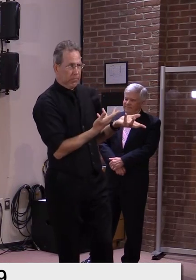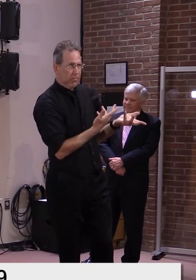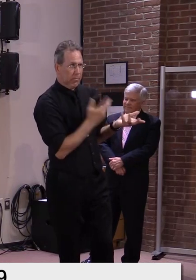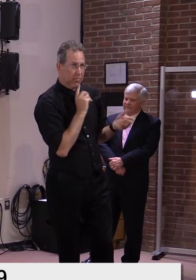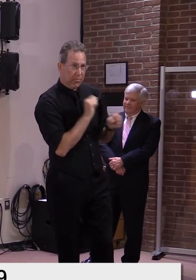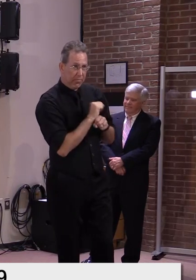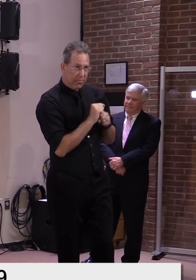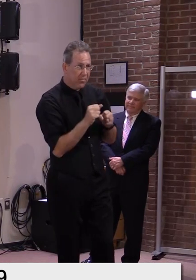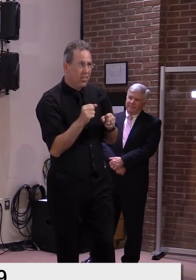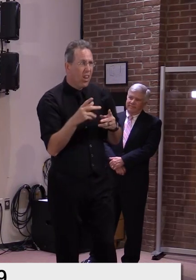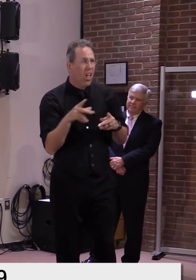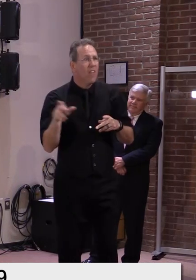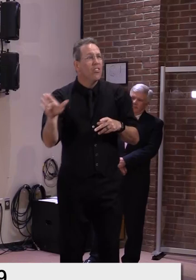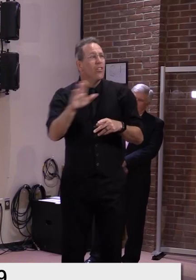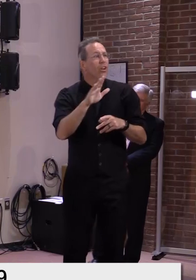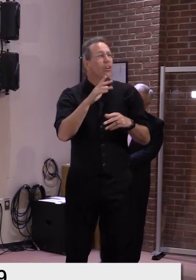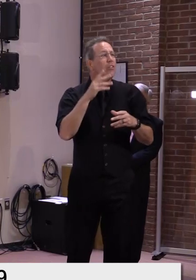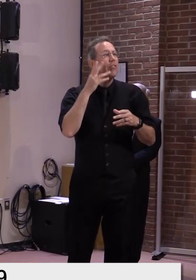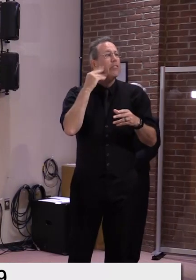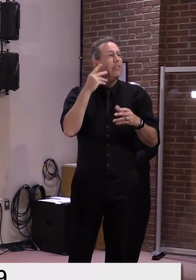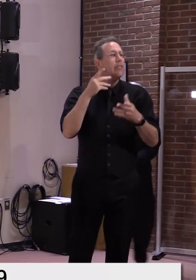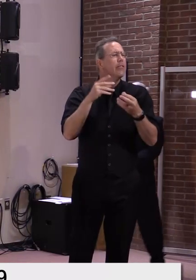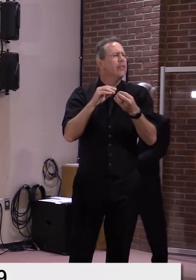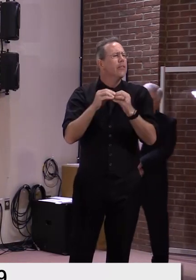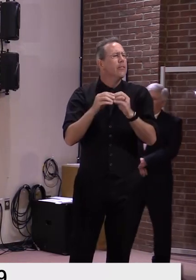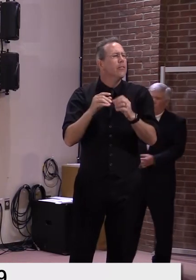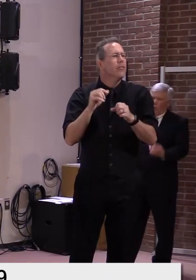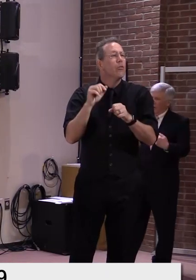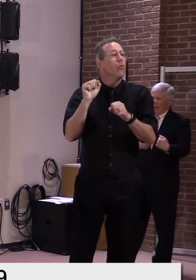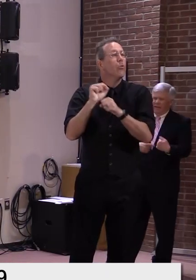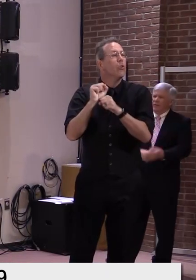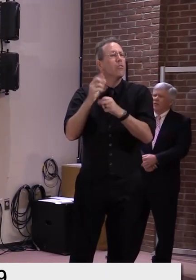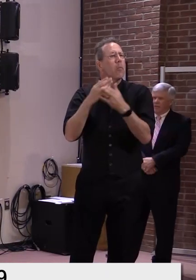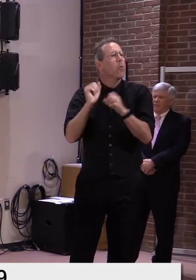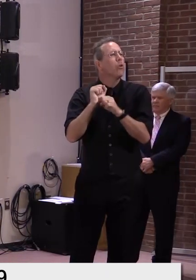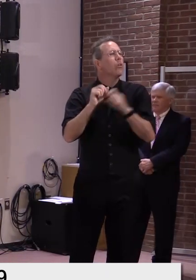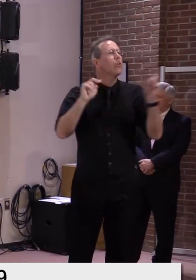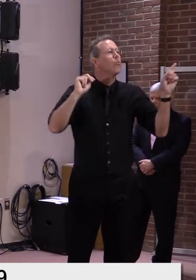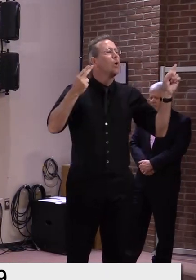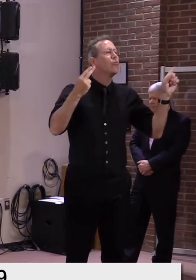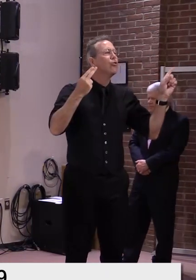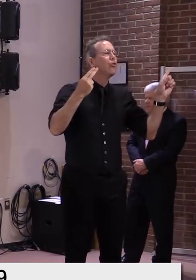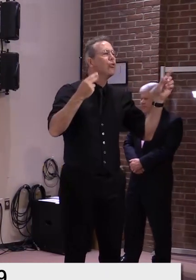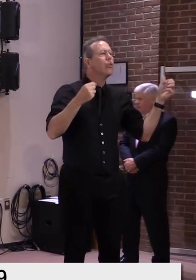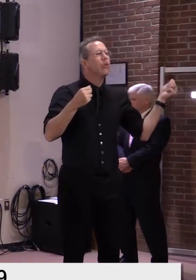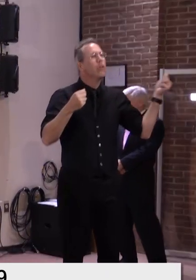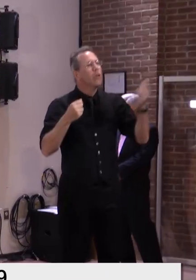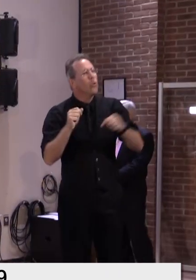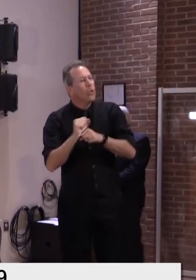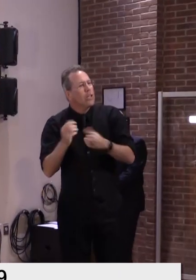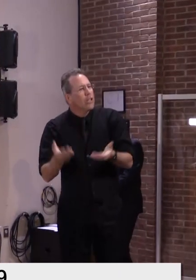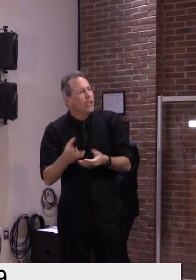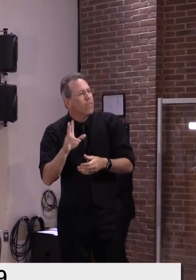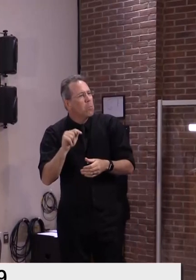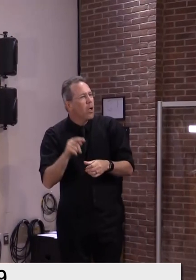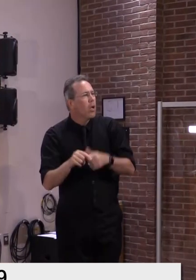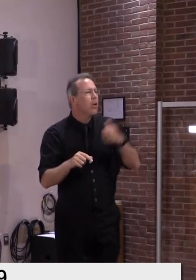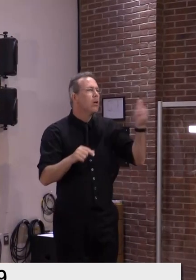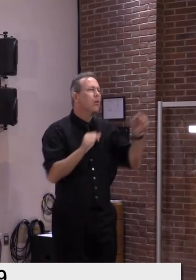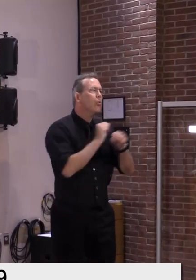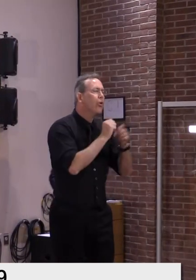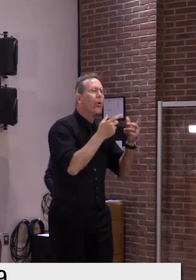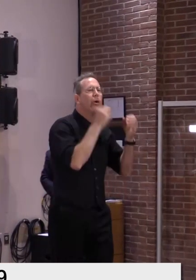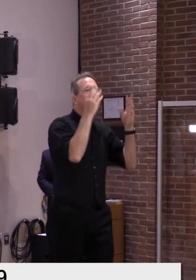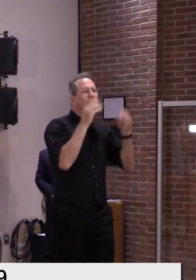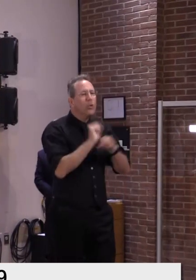Hampshire, for instance, early priority groups like healthcare workers and teachers that were vaccinated at work or in pharmacies.